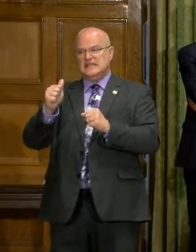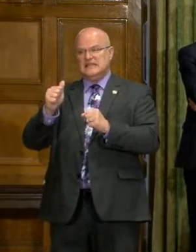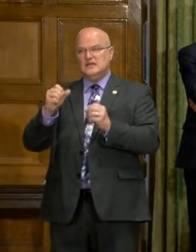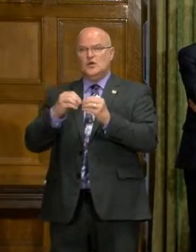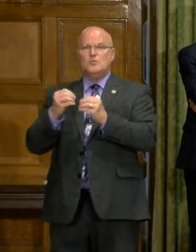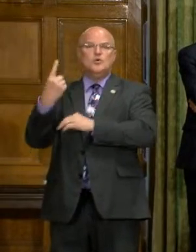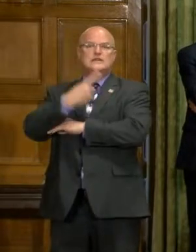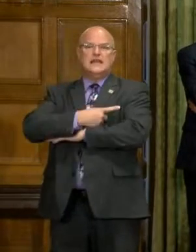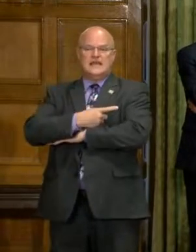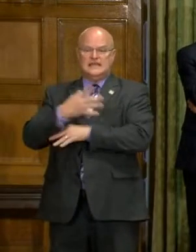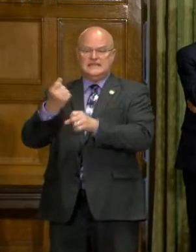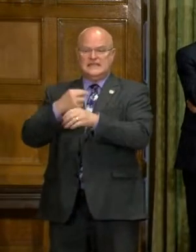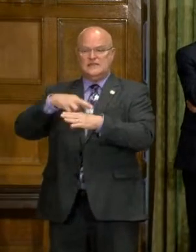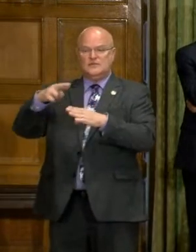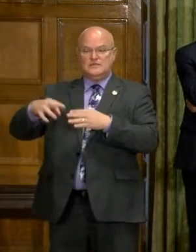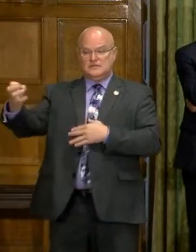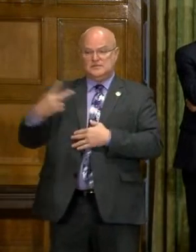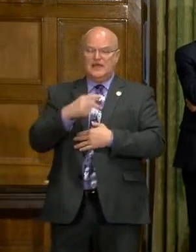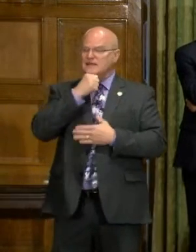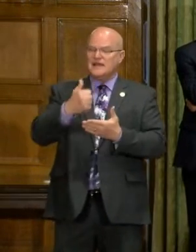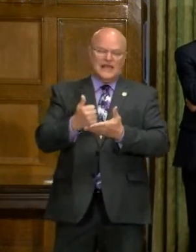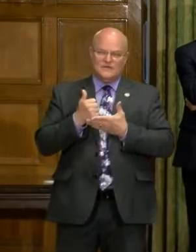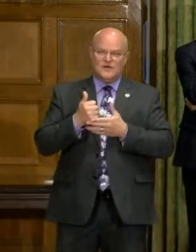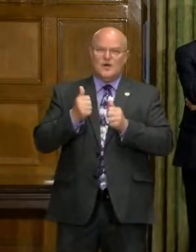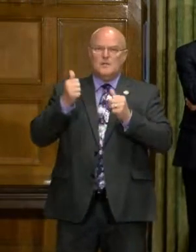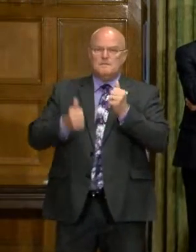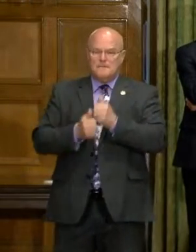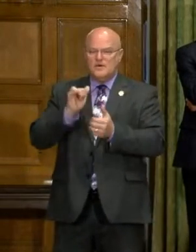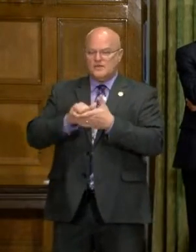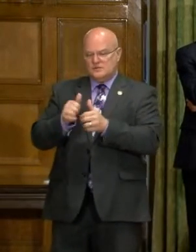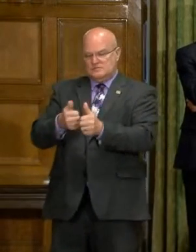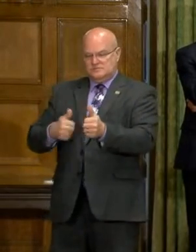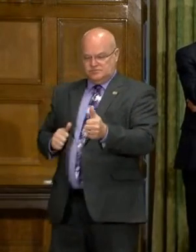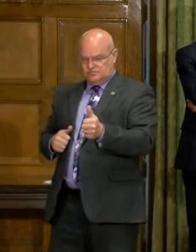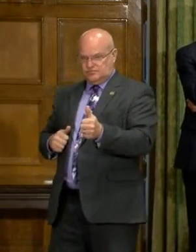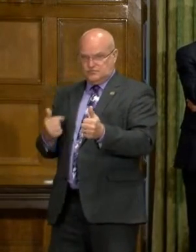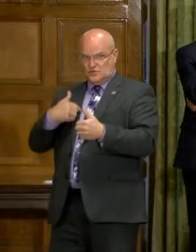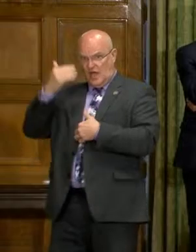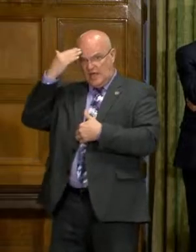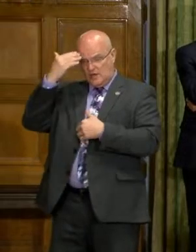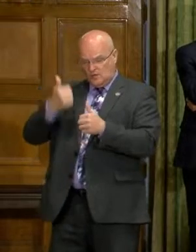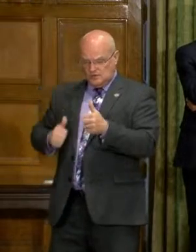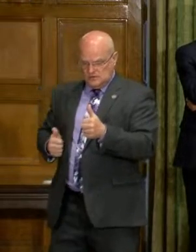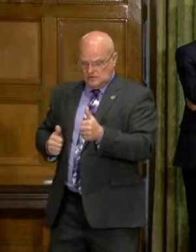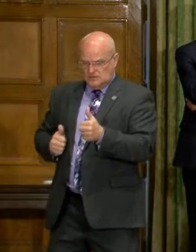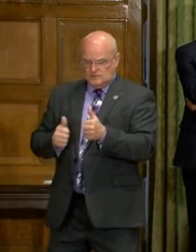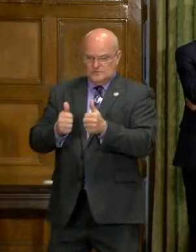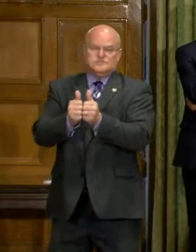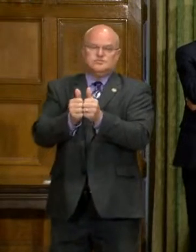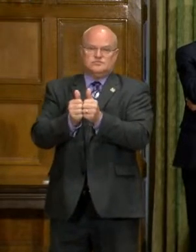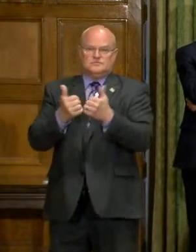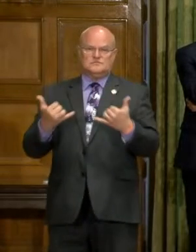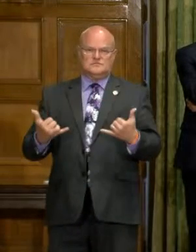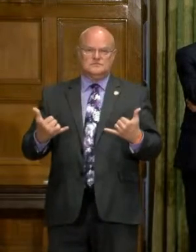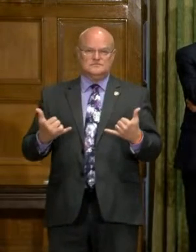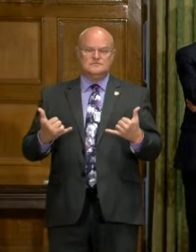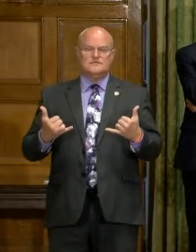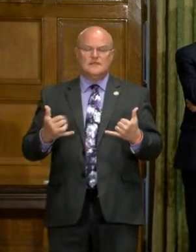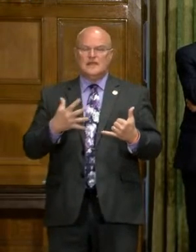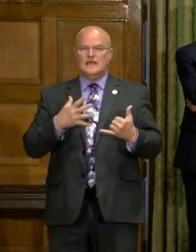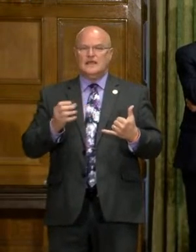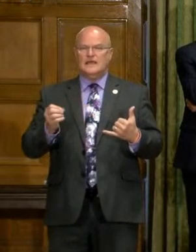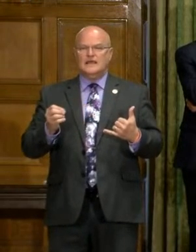to get results back, and that wasn't very helpful. Now most of those backlogs, as far as I'm aware of, are